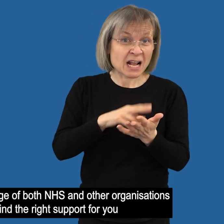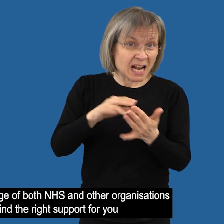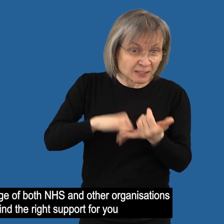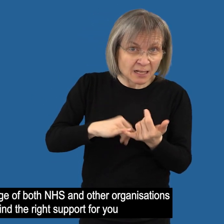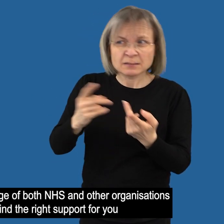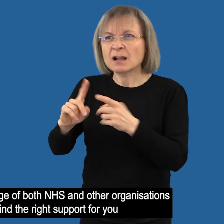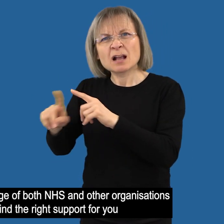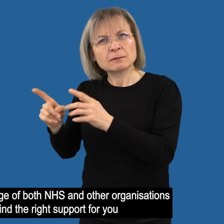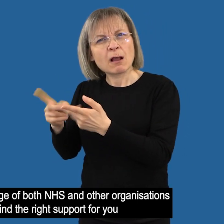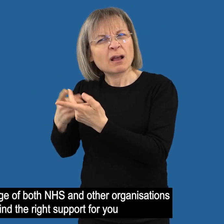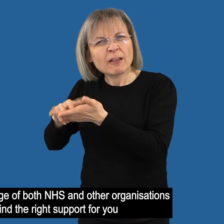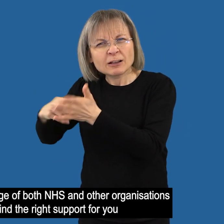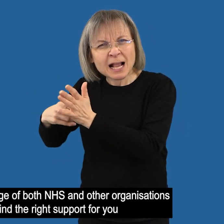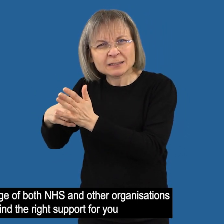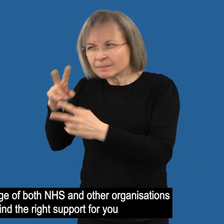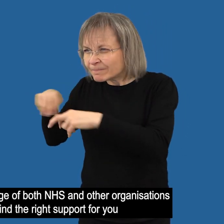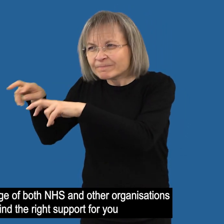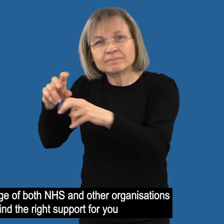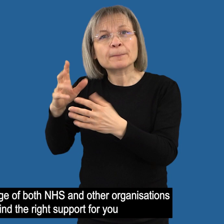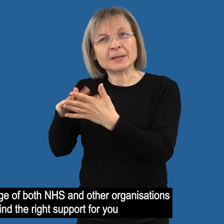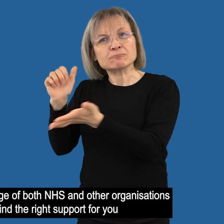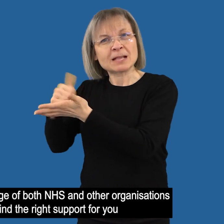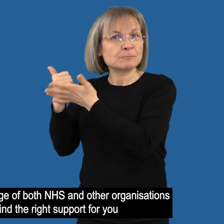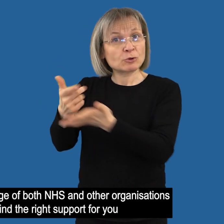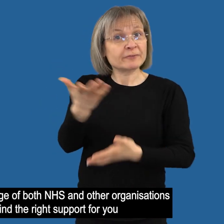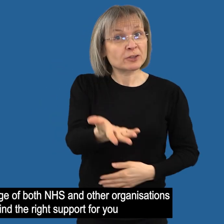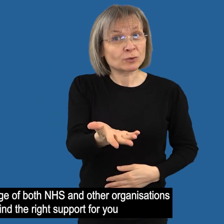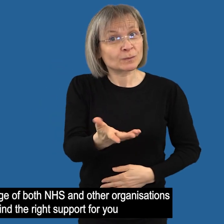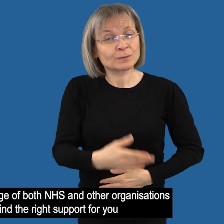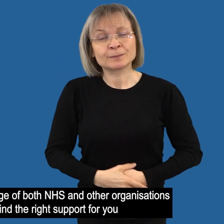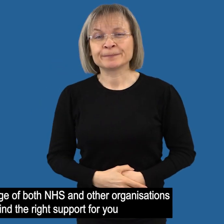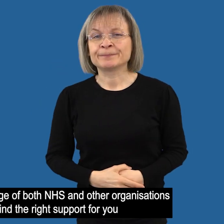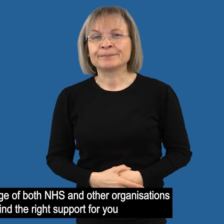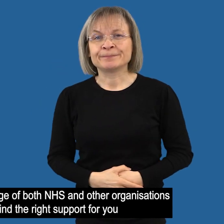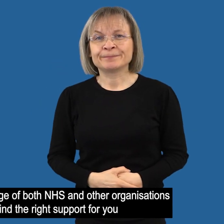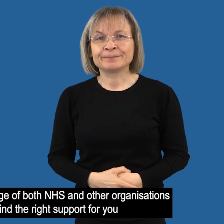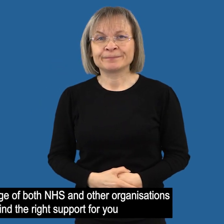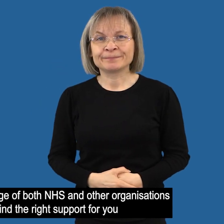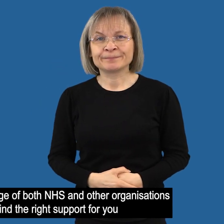access a range of both NHS and other organizations to find the right support for you.